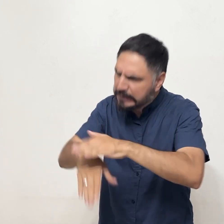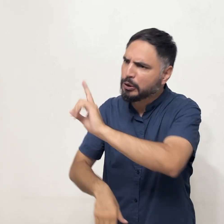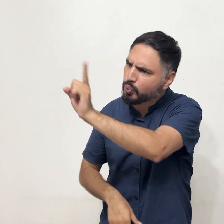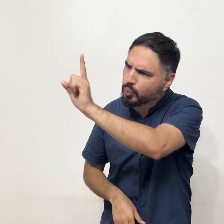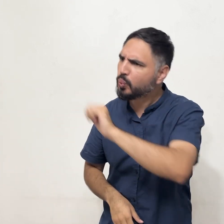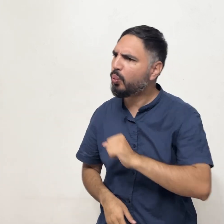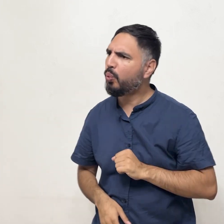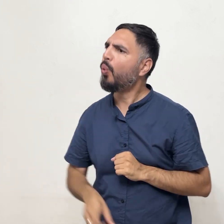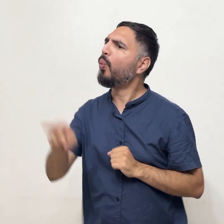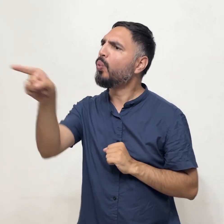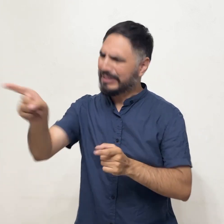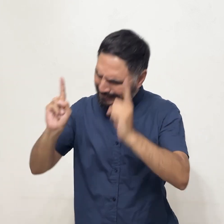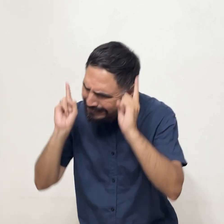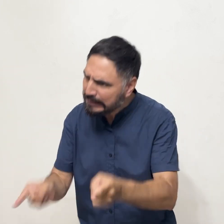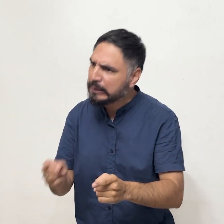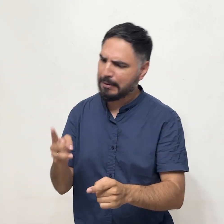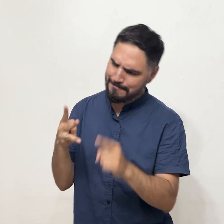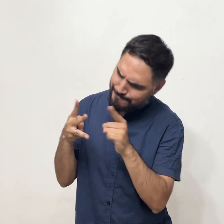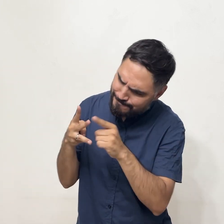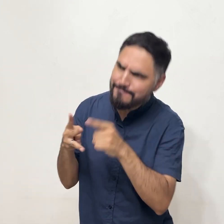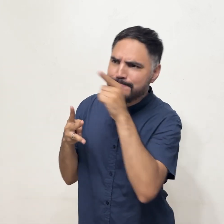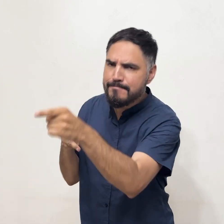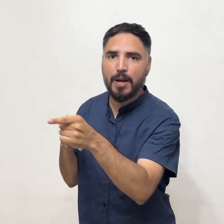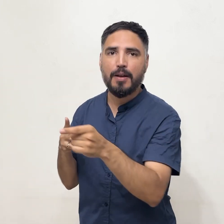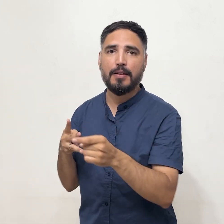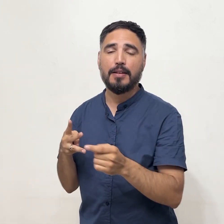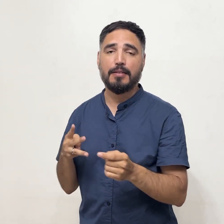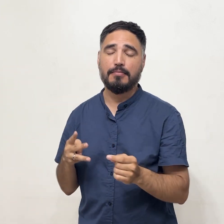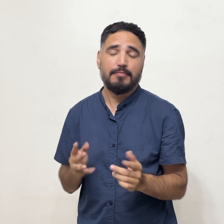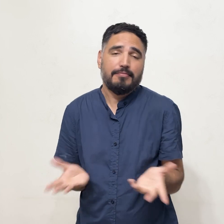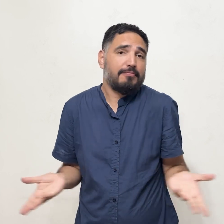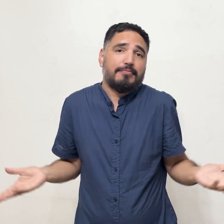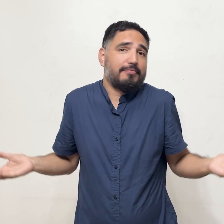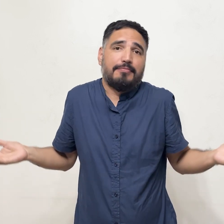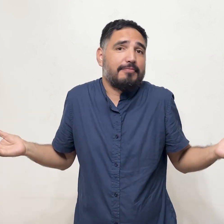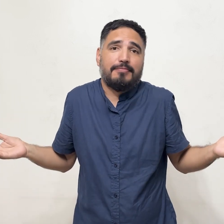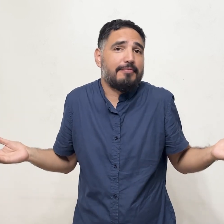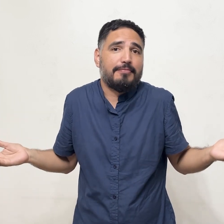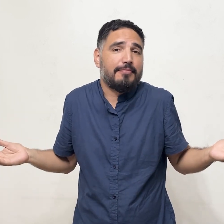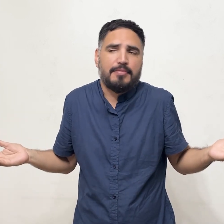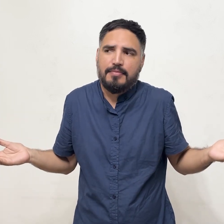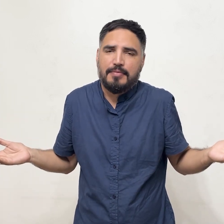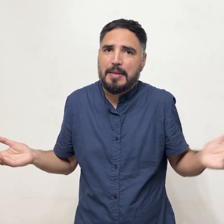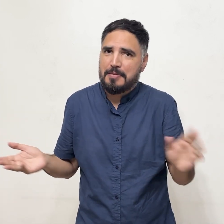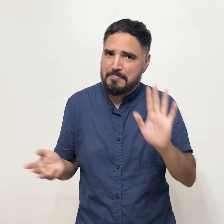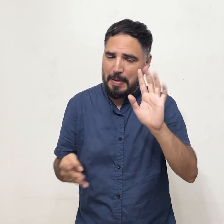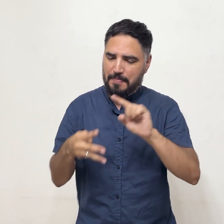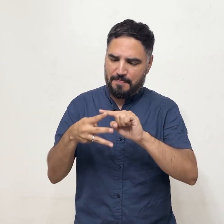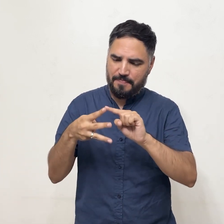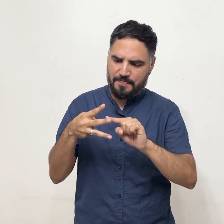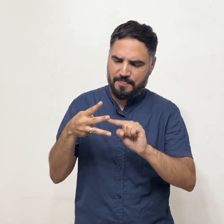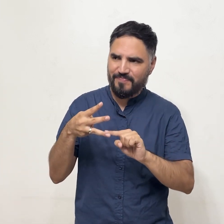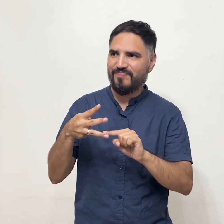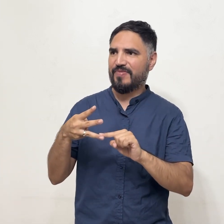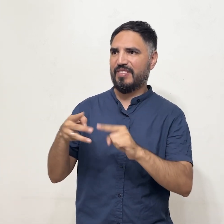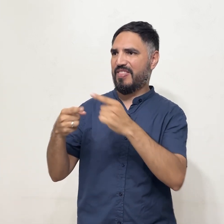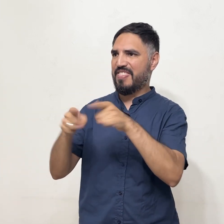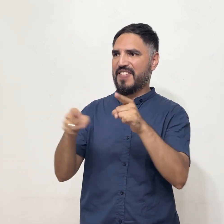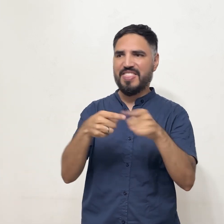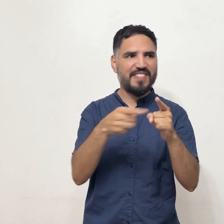using this structure, or you have to use that other one. No, that wasn't possible, and it still isn't. Each one was